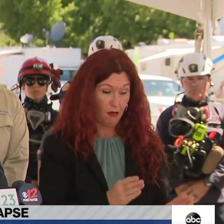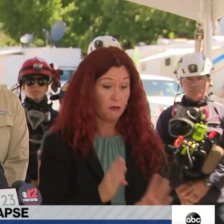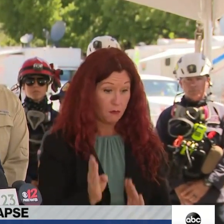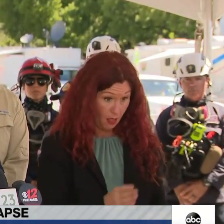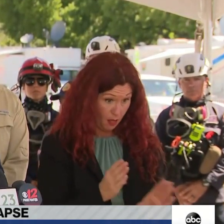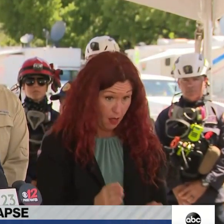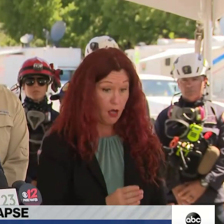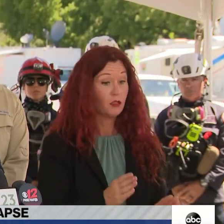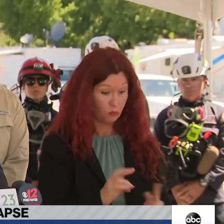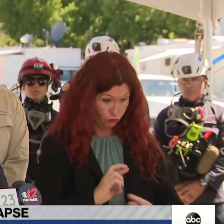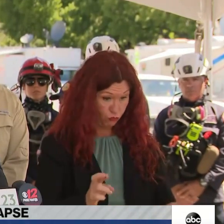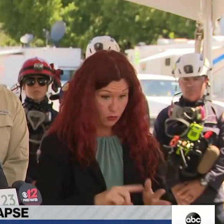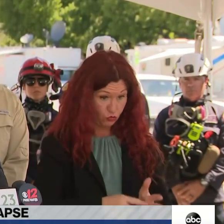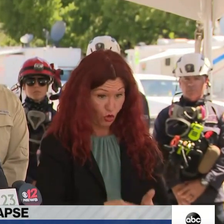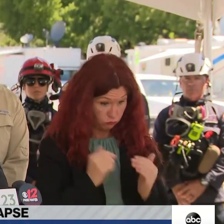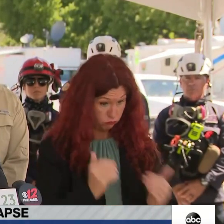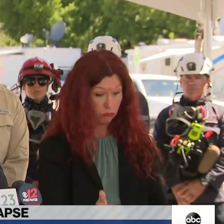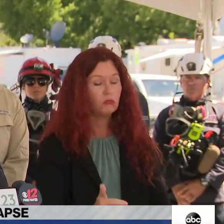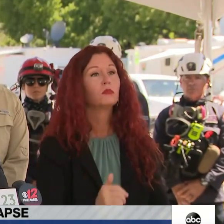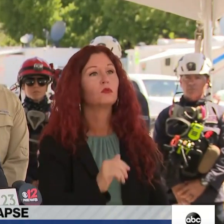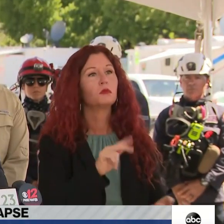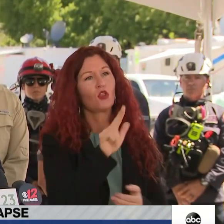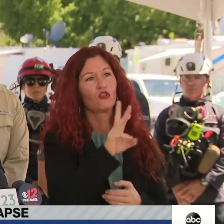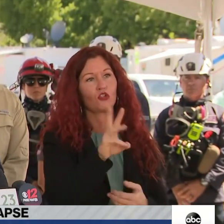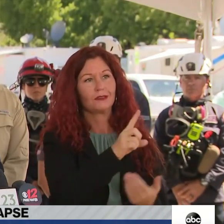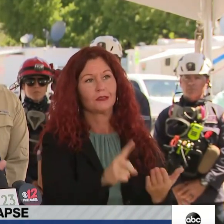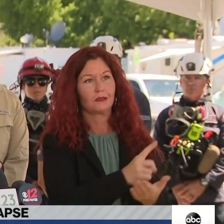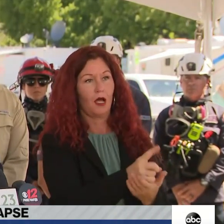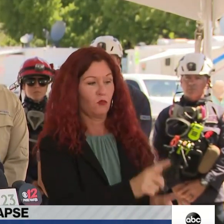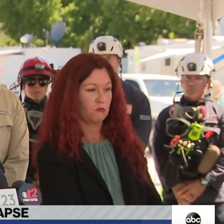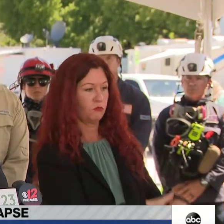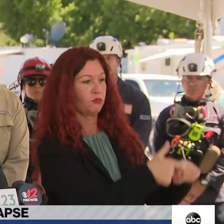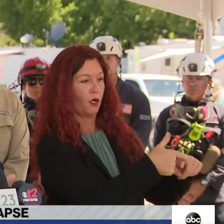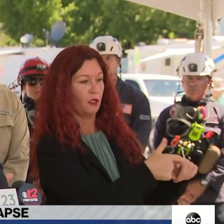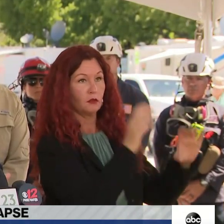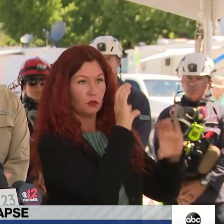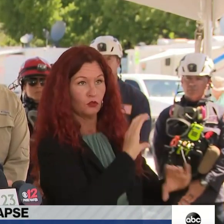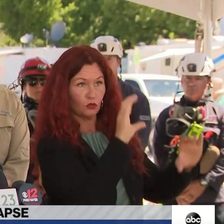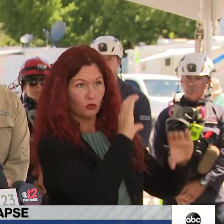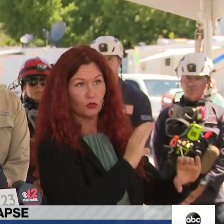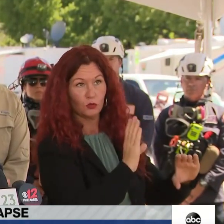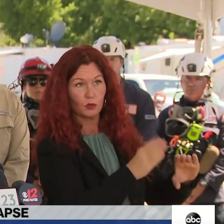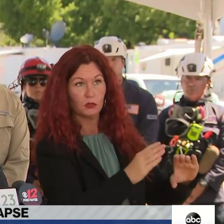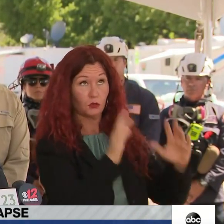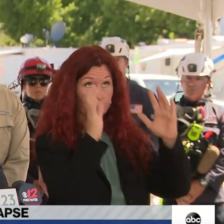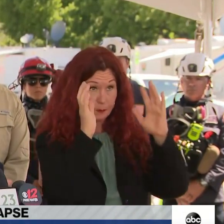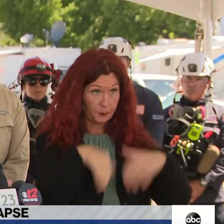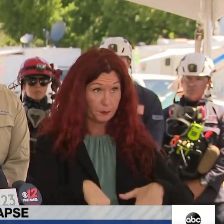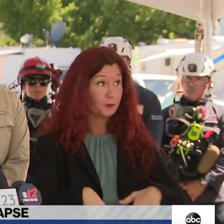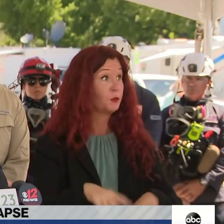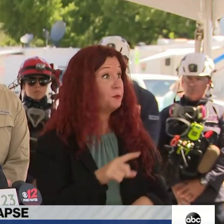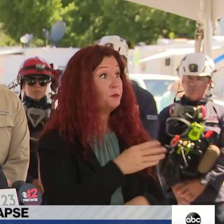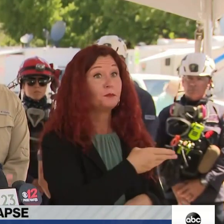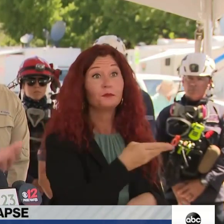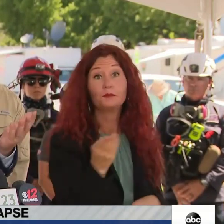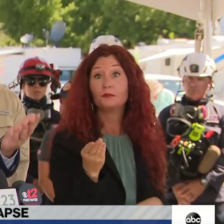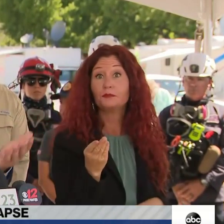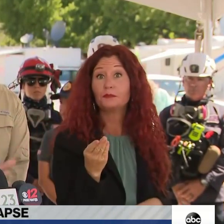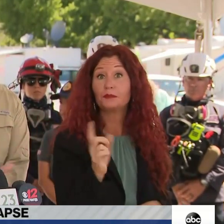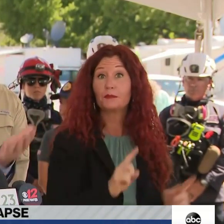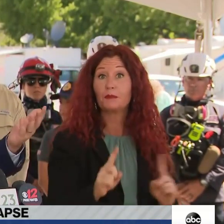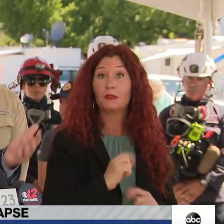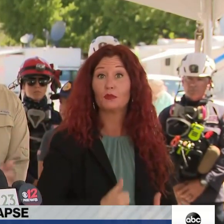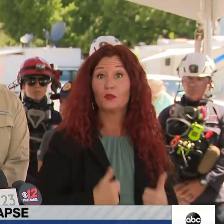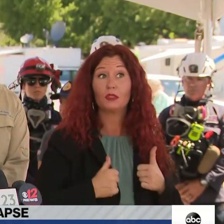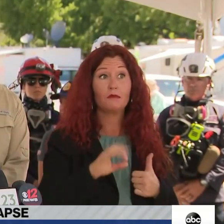minimal interruption in terms of the course of action they're pursuing. So Floridians, just watch this. You're not likely to, I mean, it's a